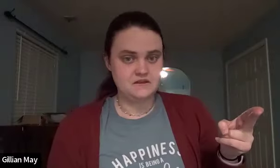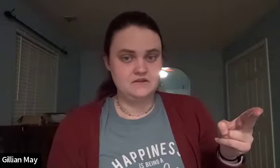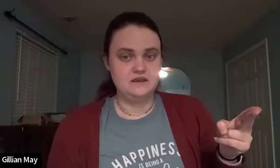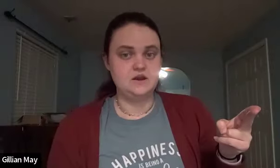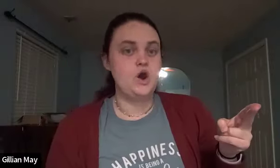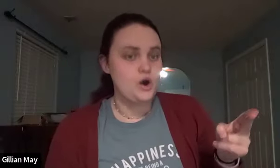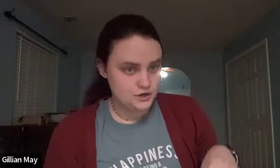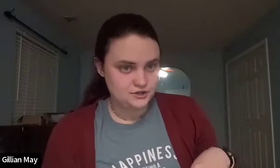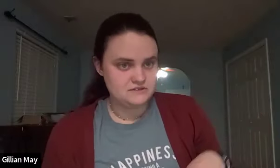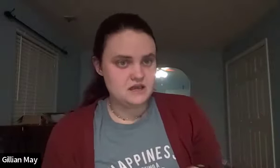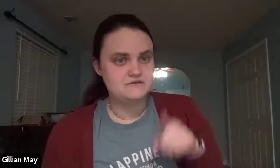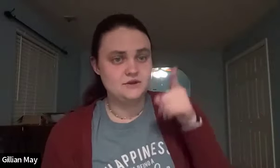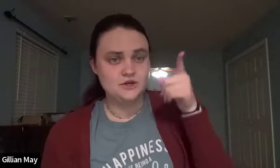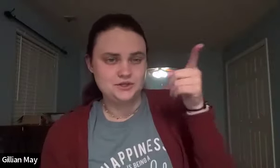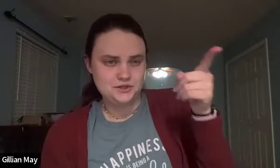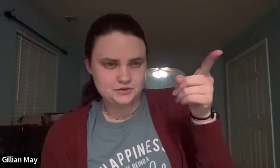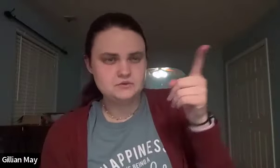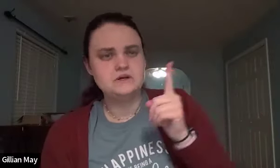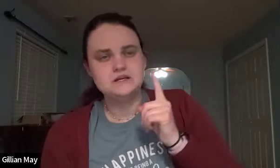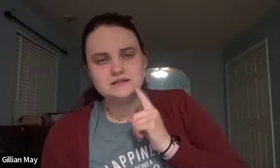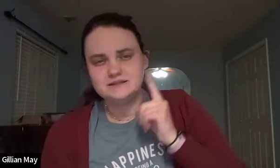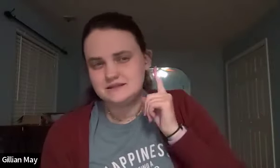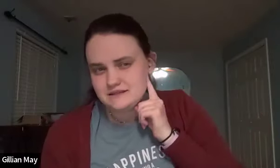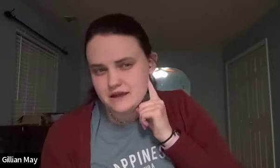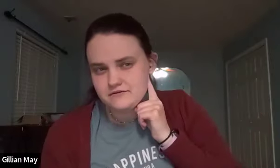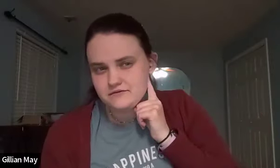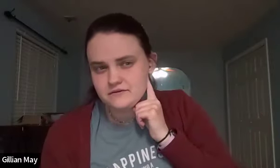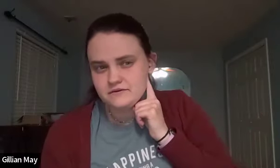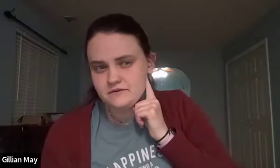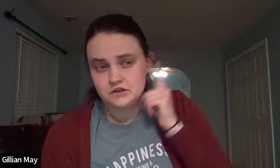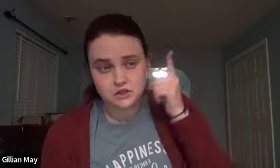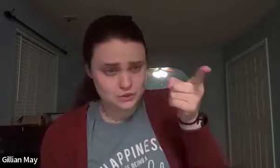And then are you deaf? You deaf. You.